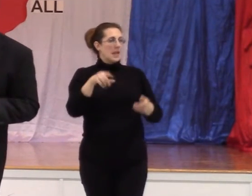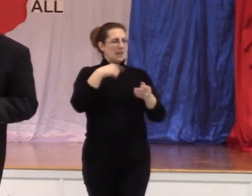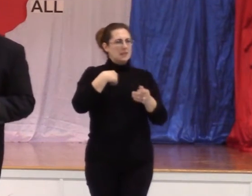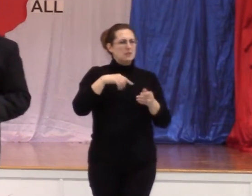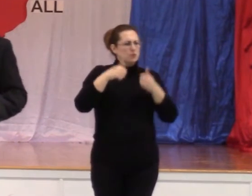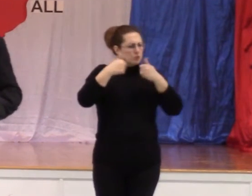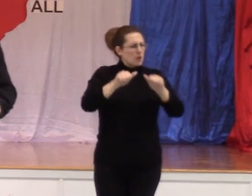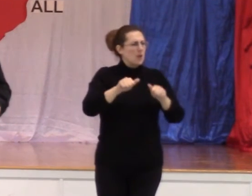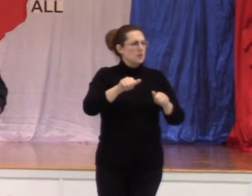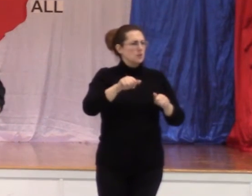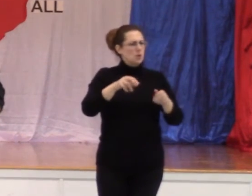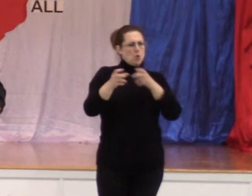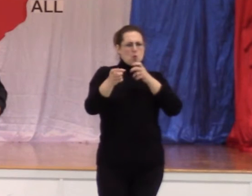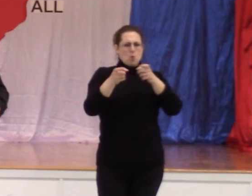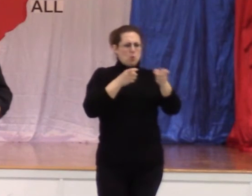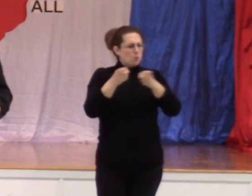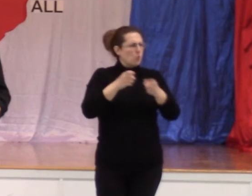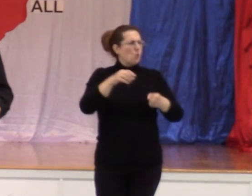government by the Bible,